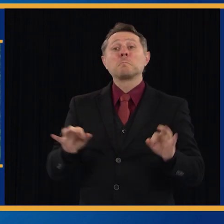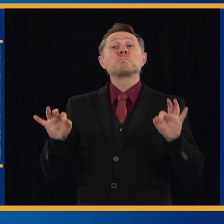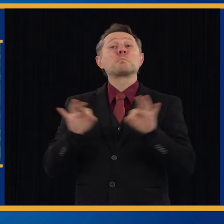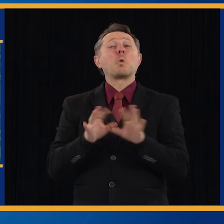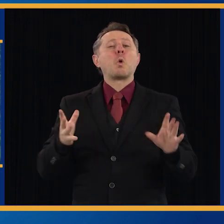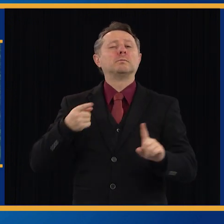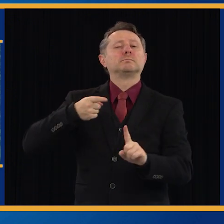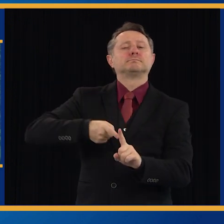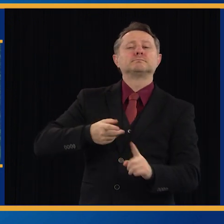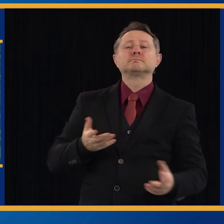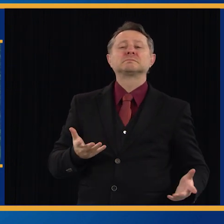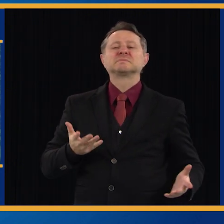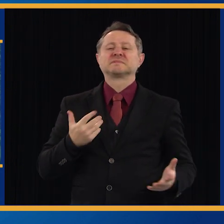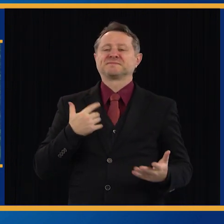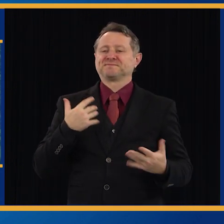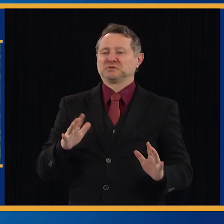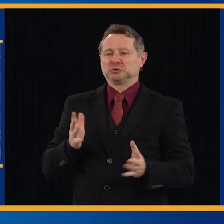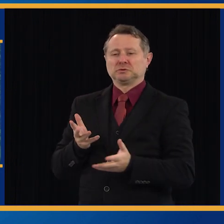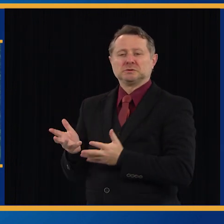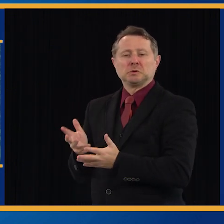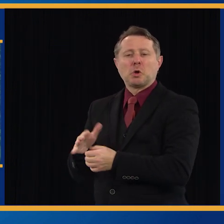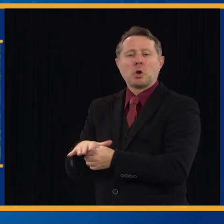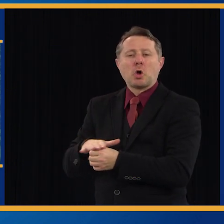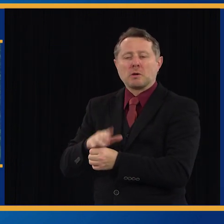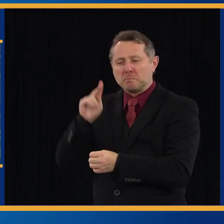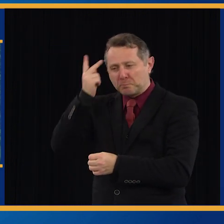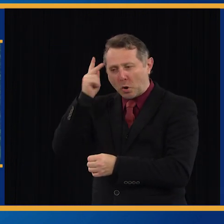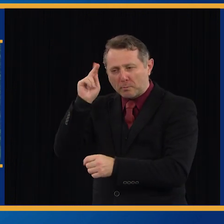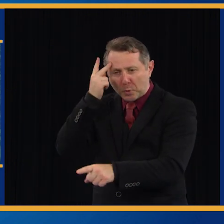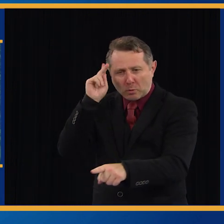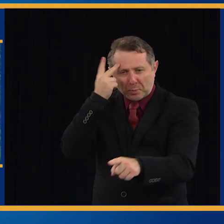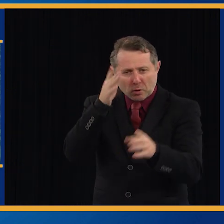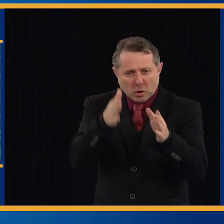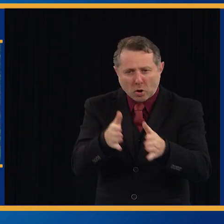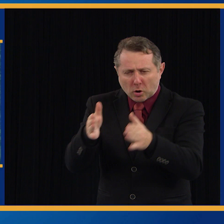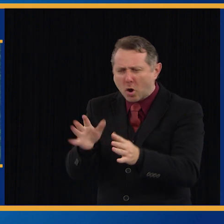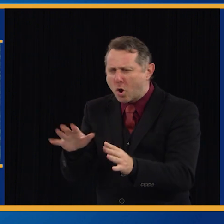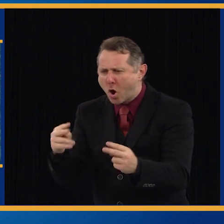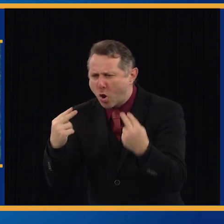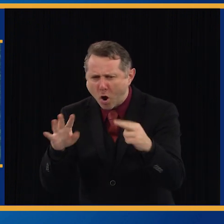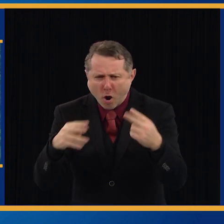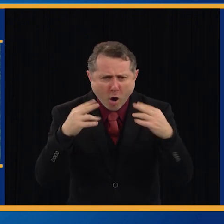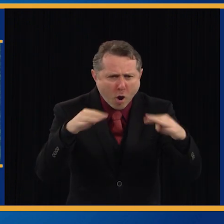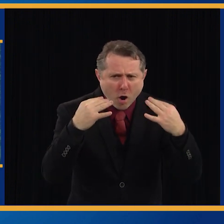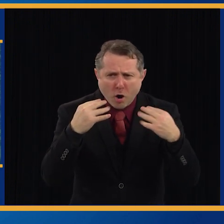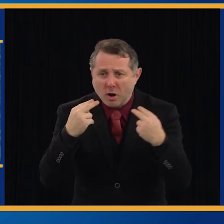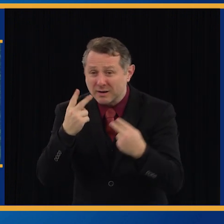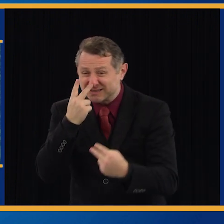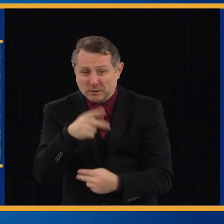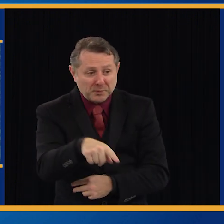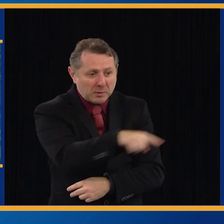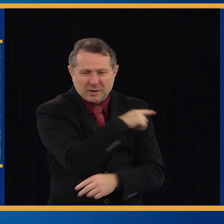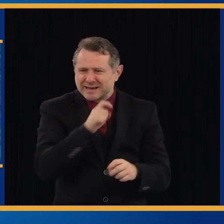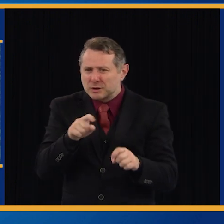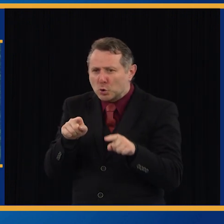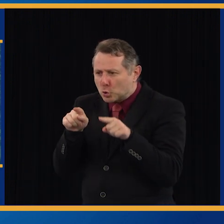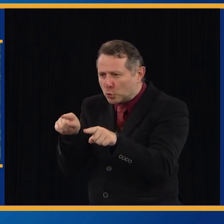just had this conversation with a local official. Look, people need government to work. Government has to be